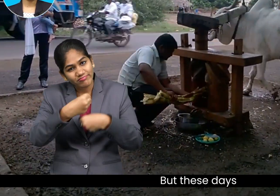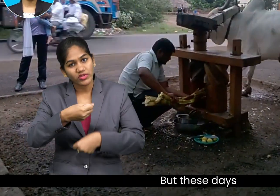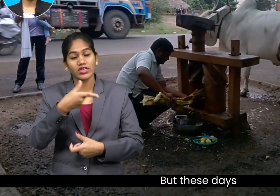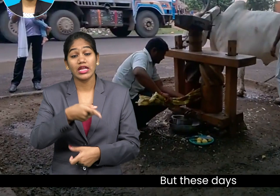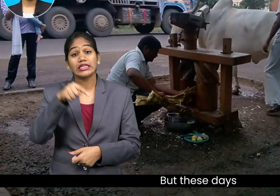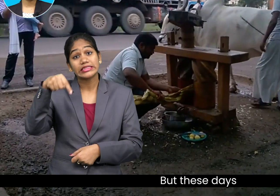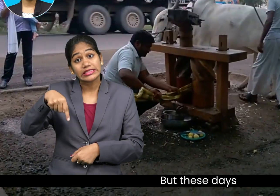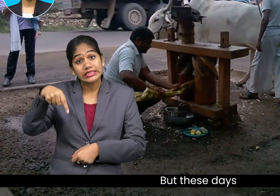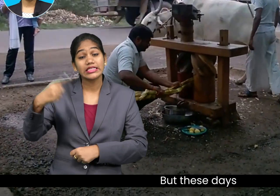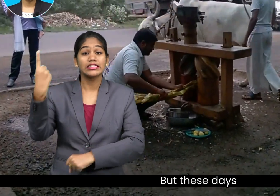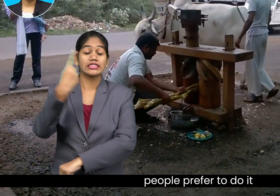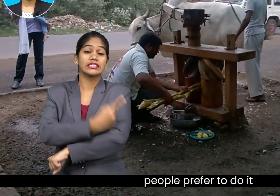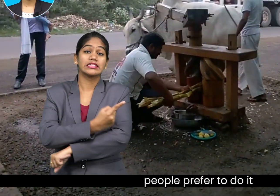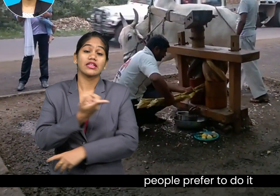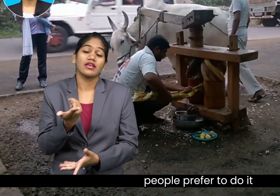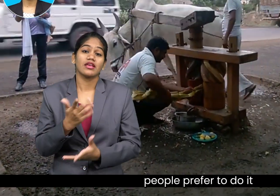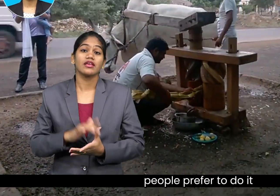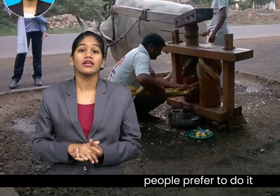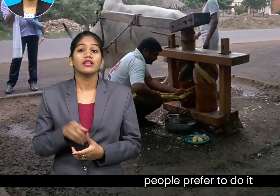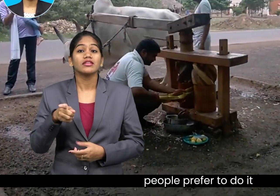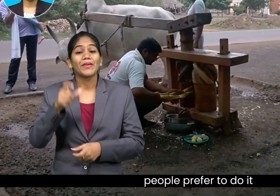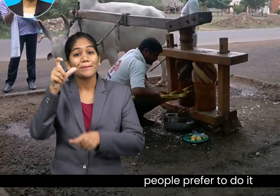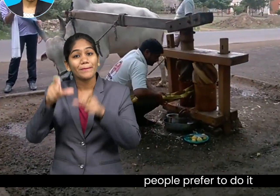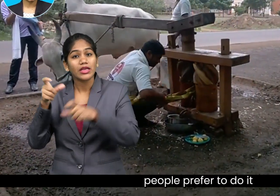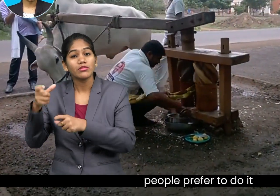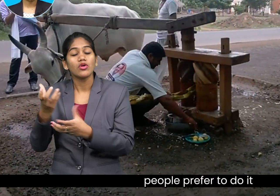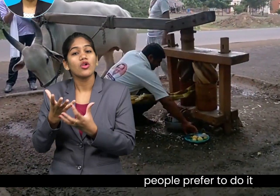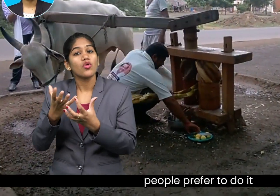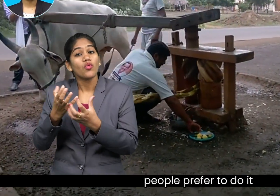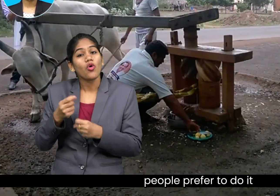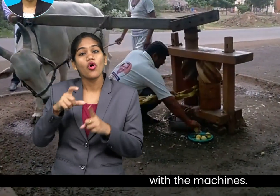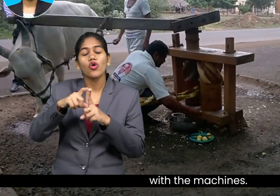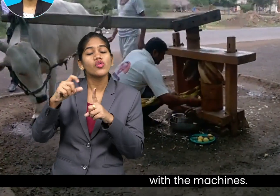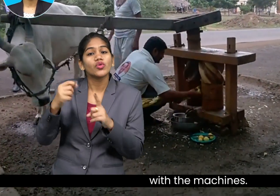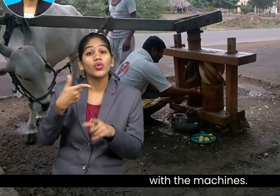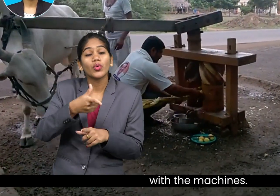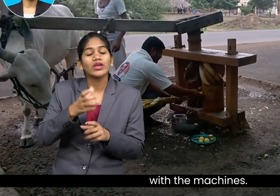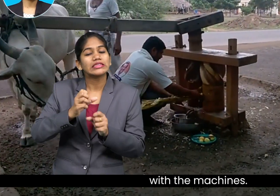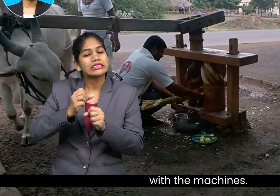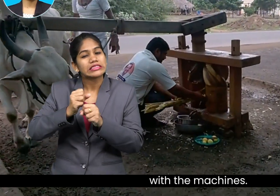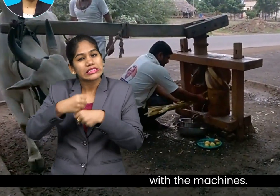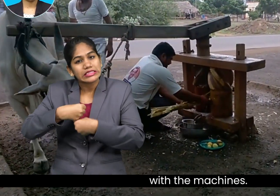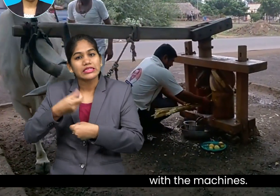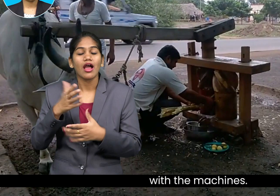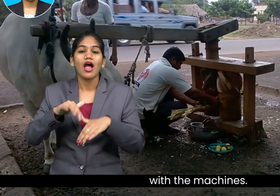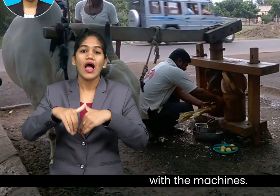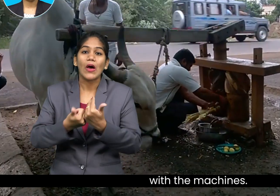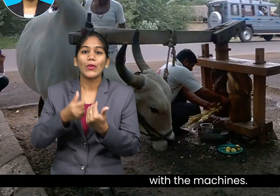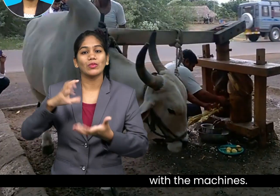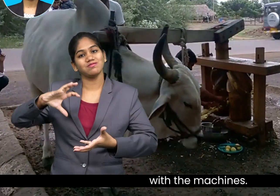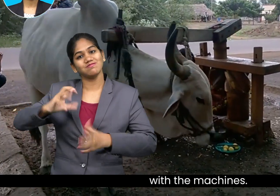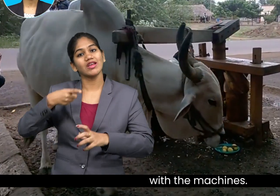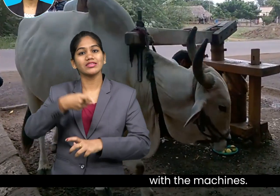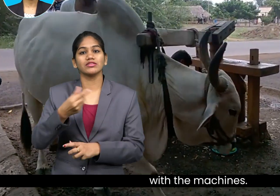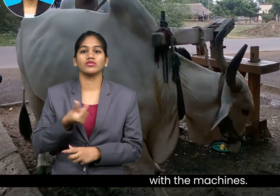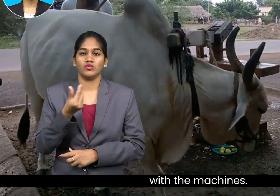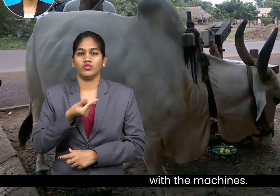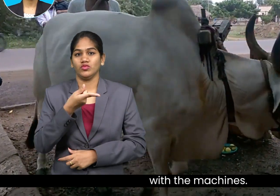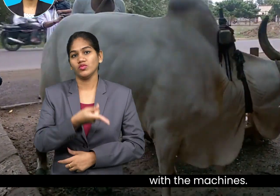days people prefer to do it with machines.